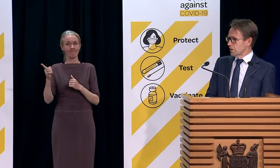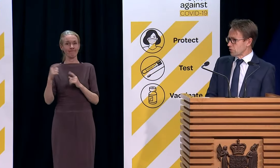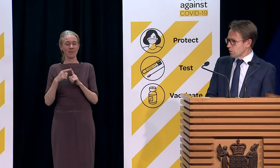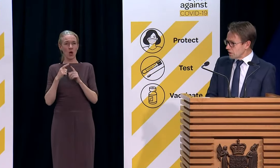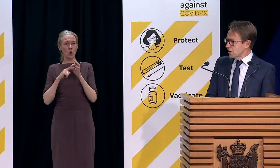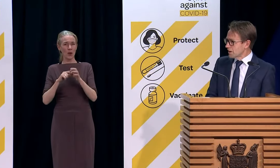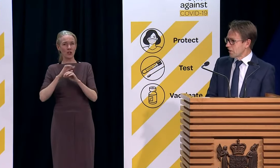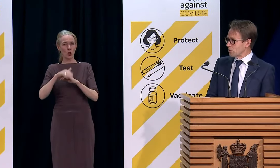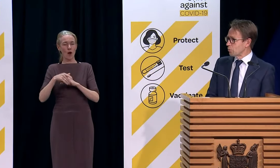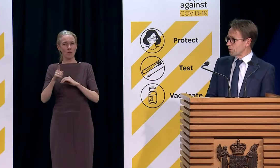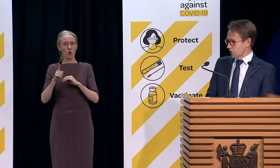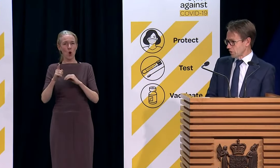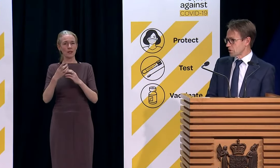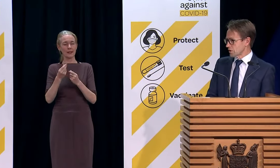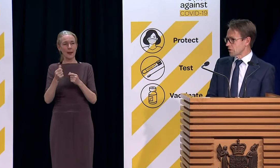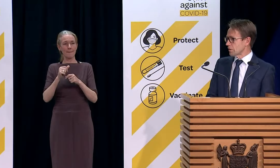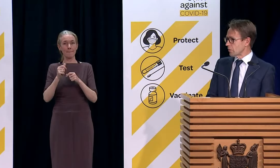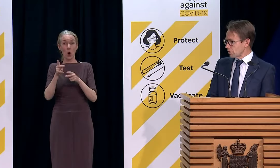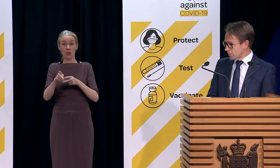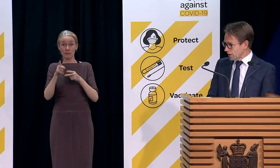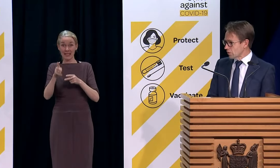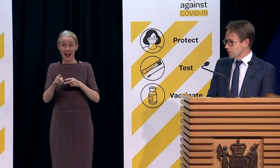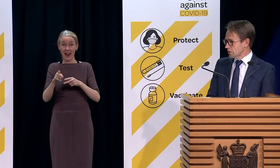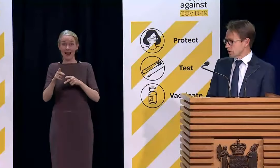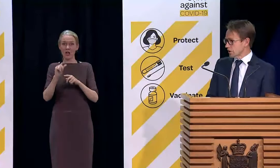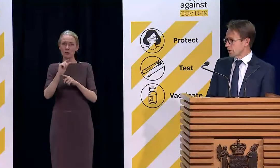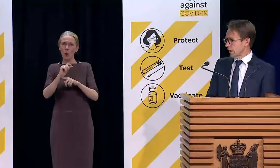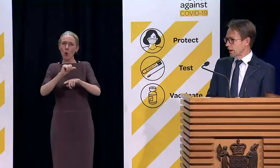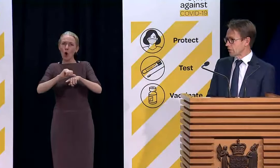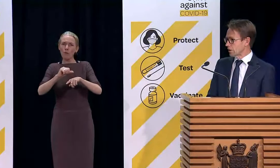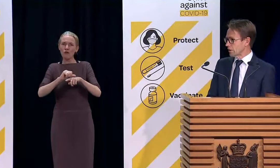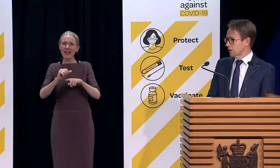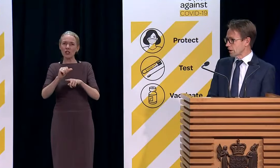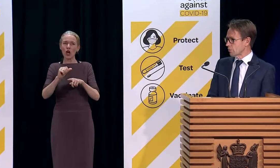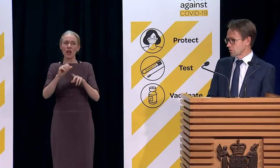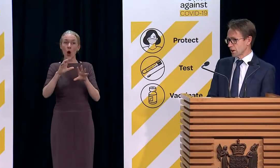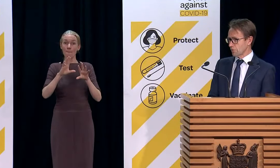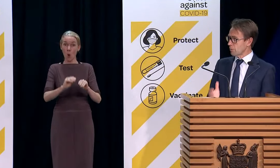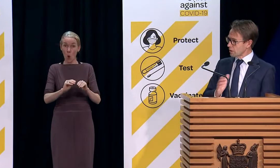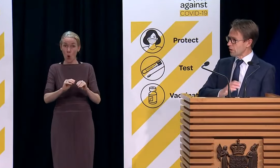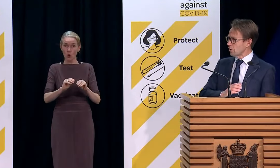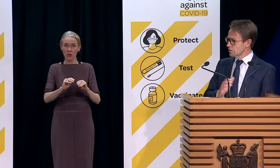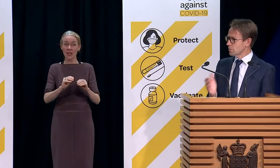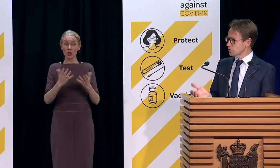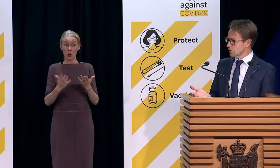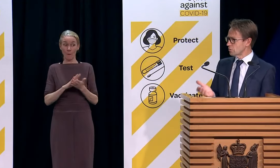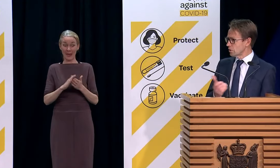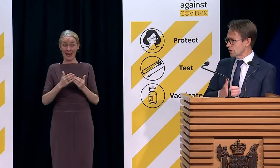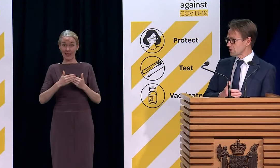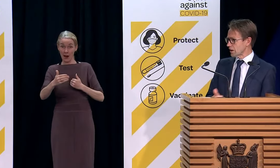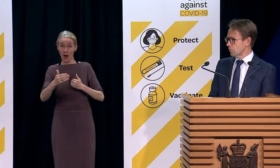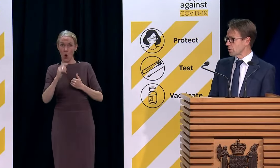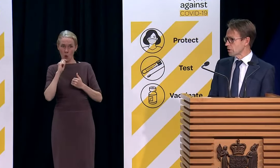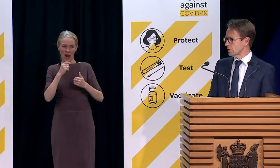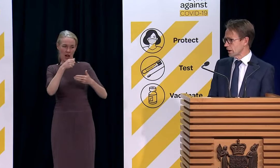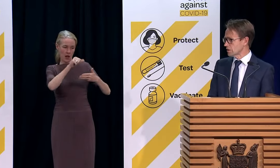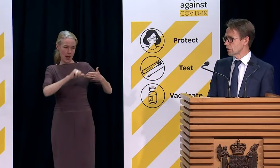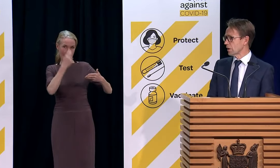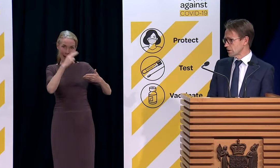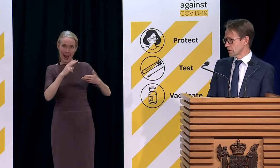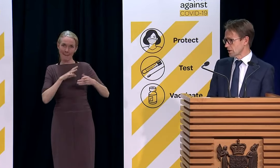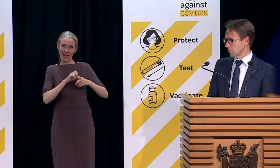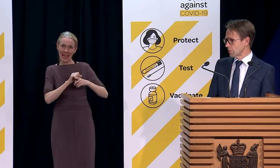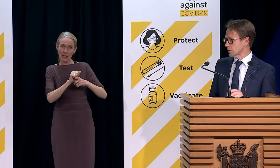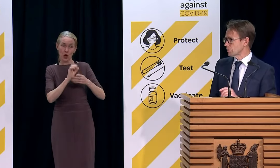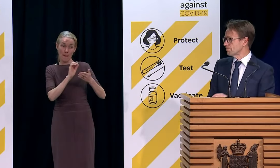suspect over the next week they will be focused just on their own backlog initially, and then we'll take it from there. But the hospitals do work as a network to